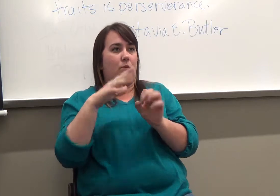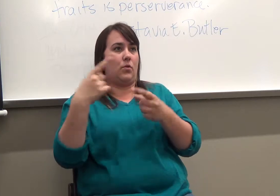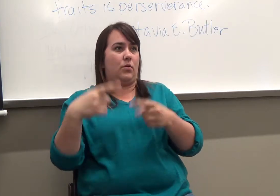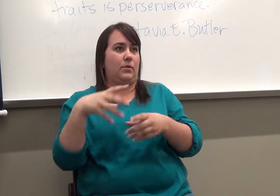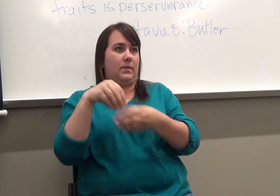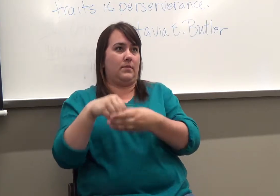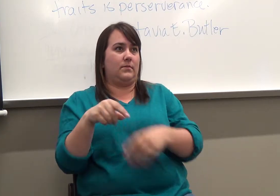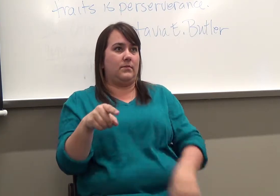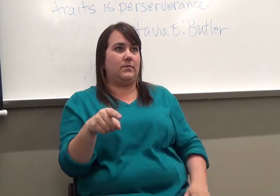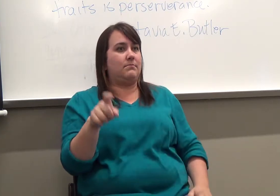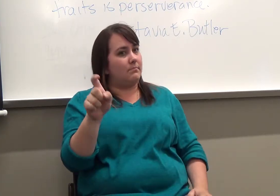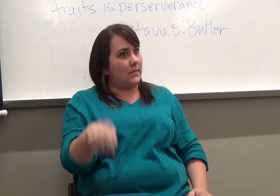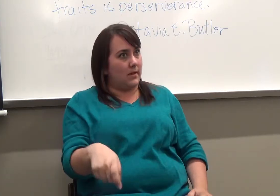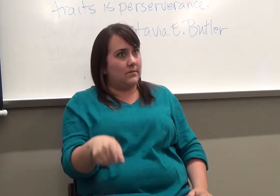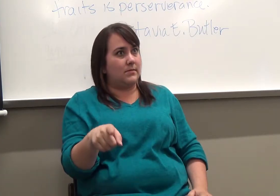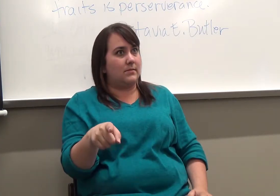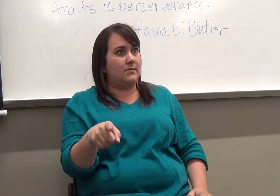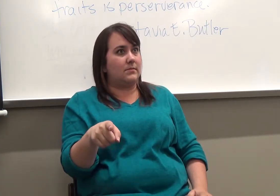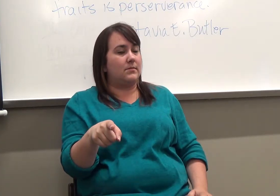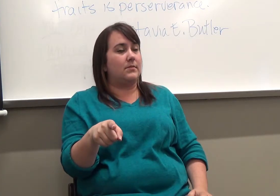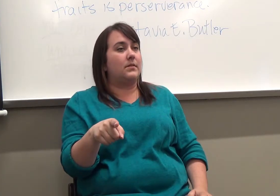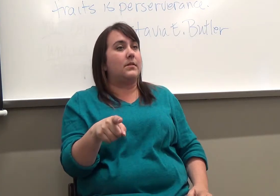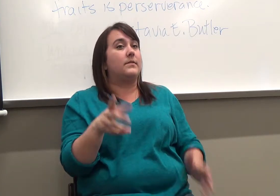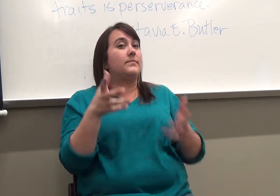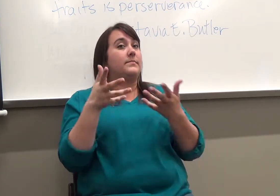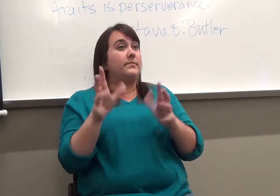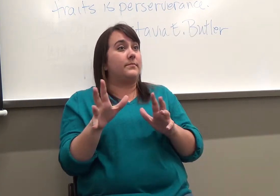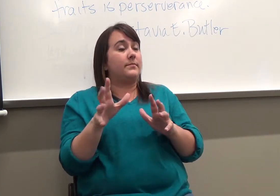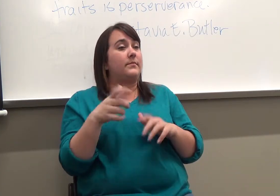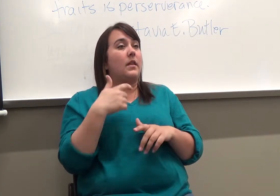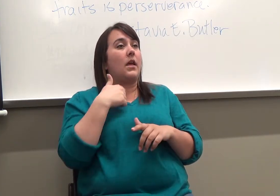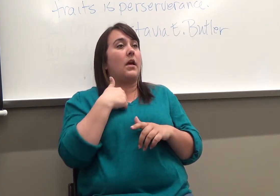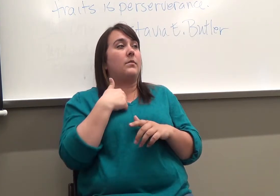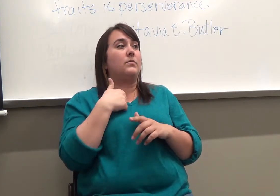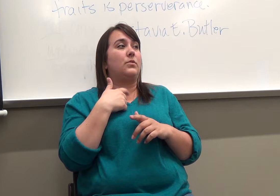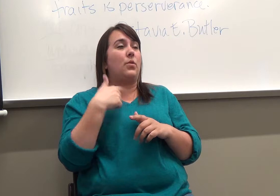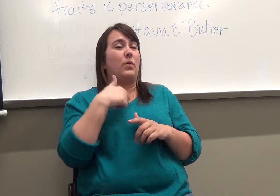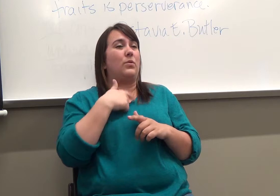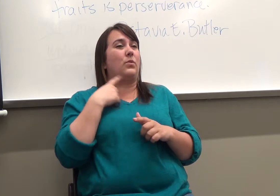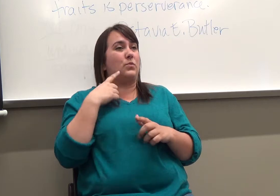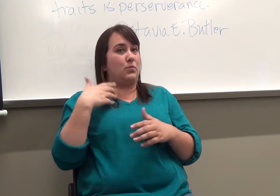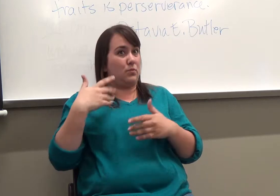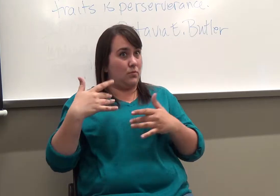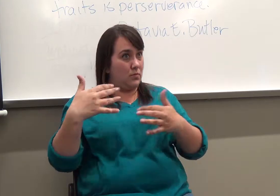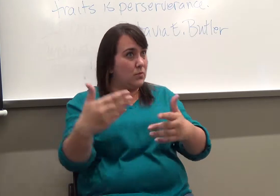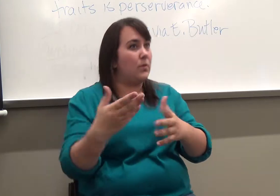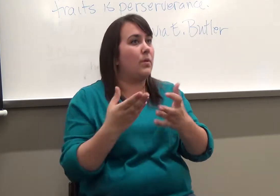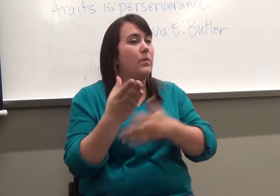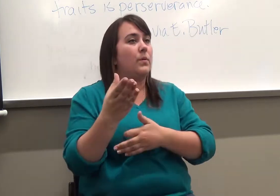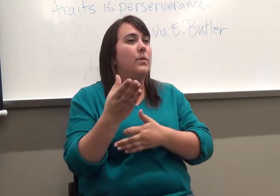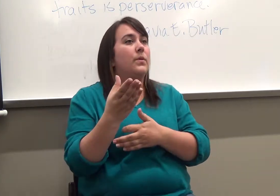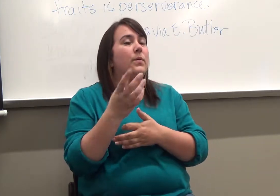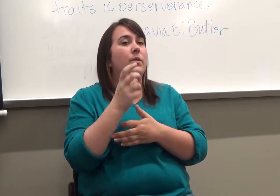Then I am going to move you very quickly to not just an